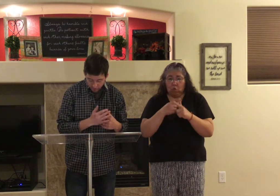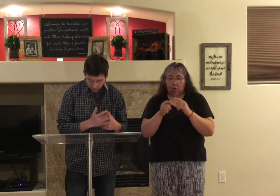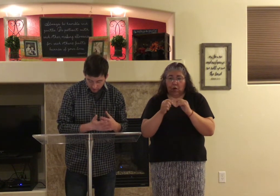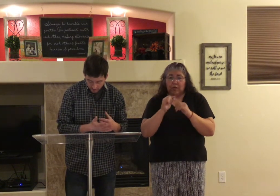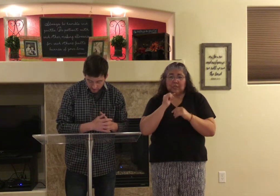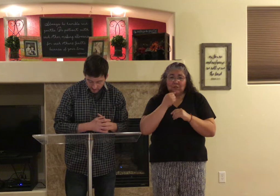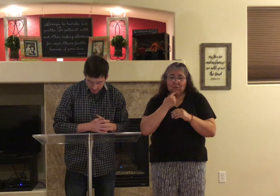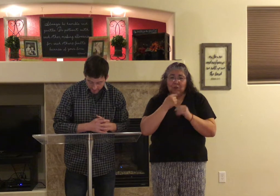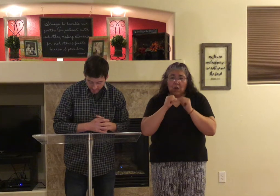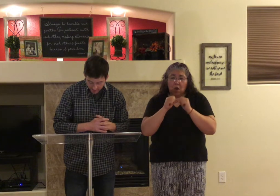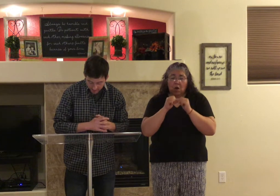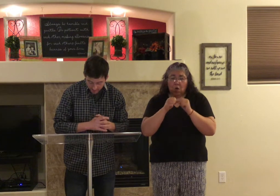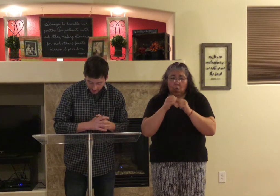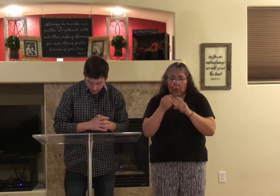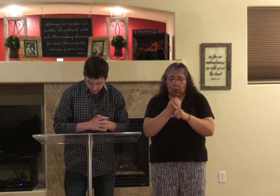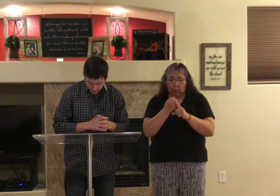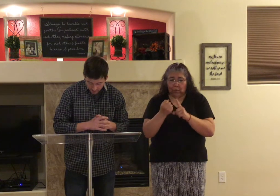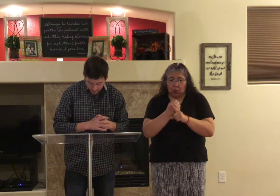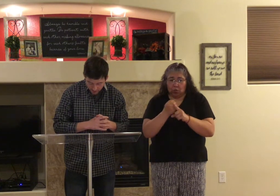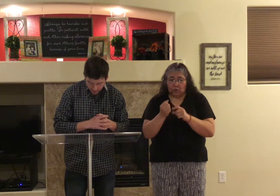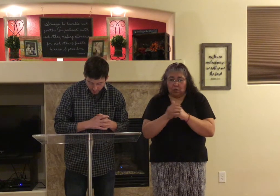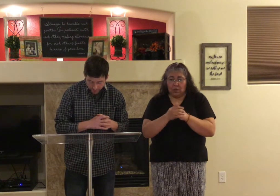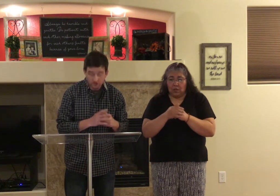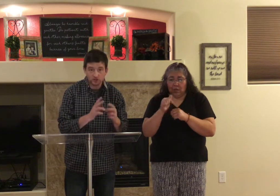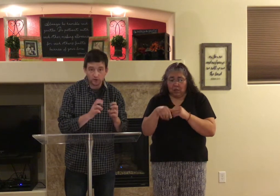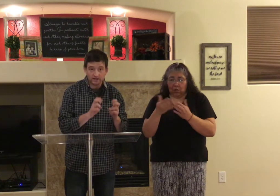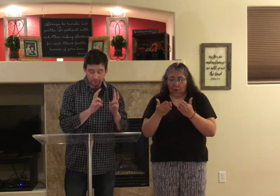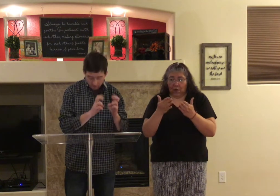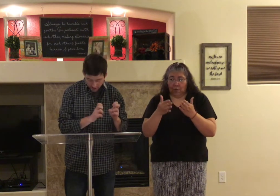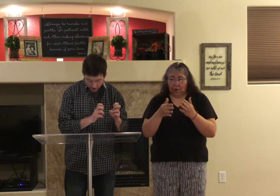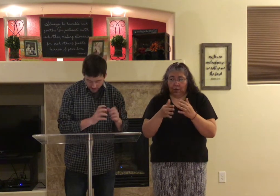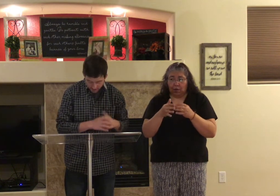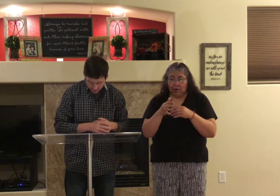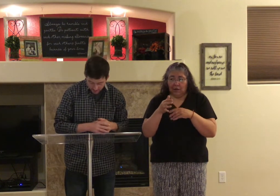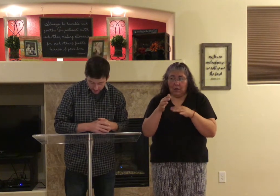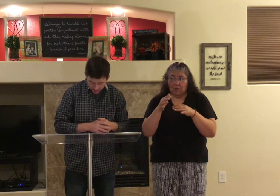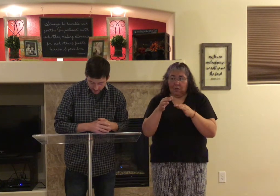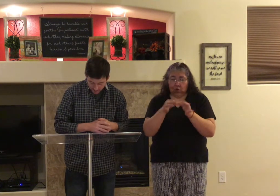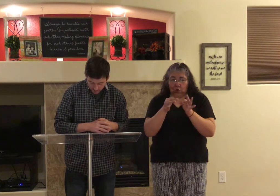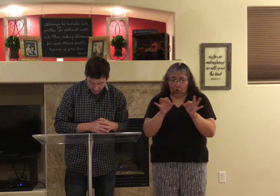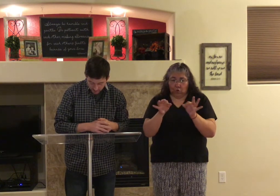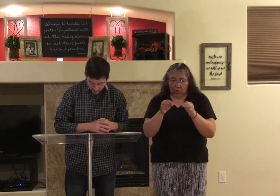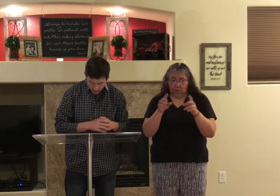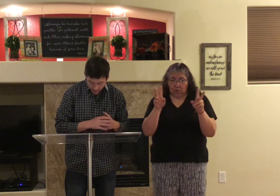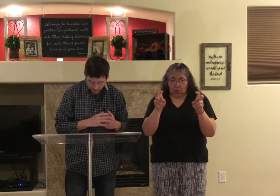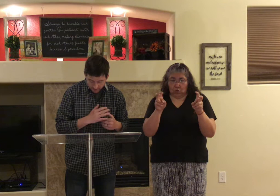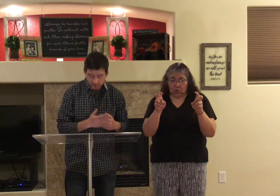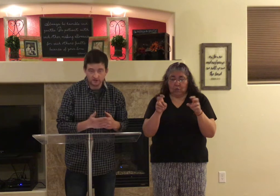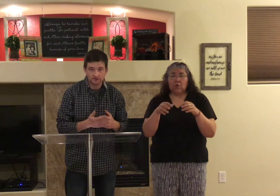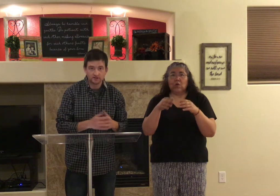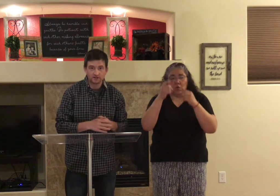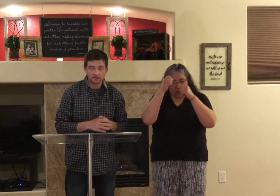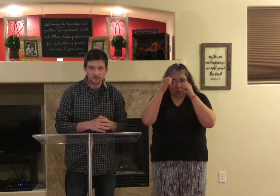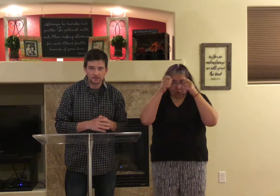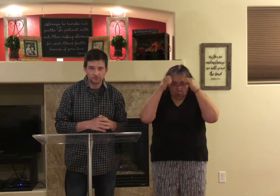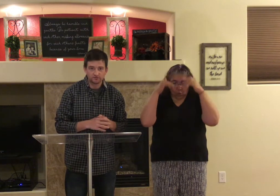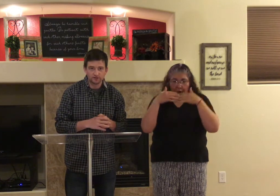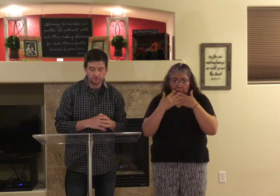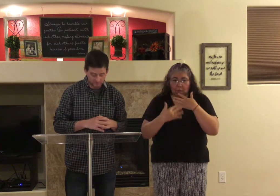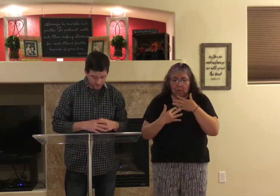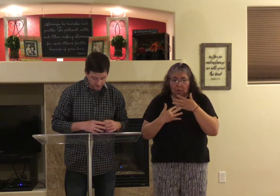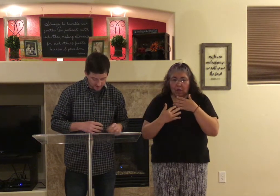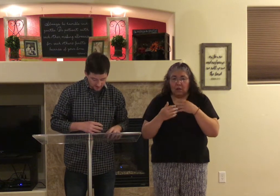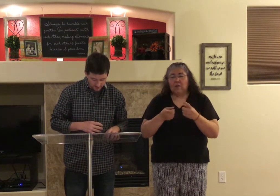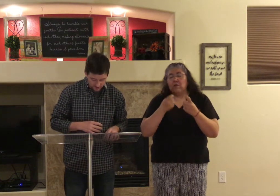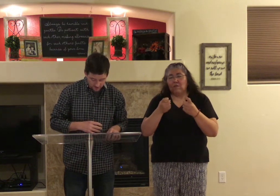ongoing abuse. It's probably where the term sweating blood, meaning a great effort, comes